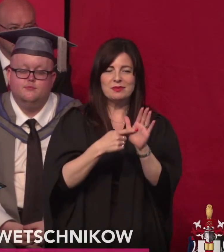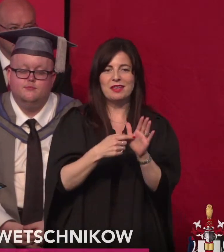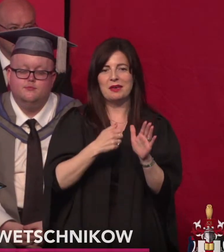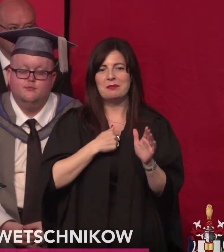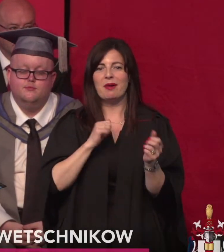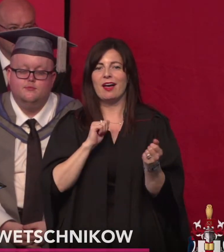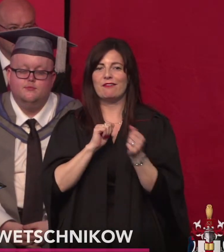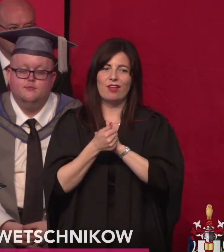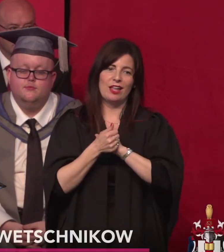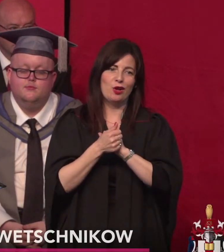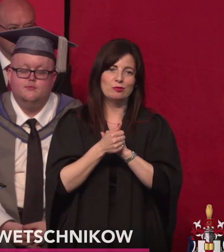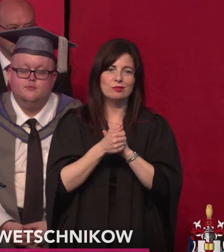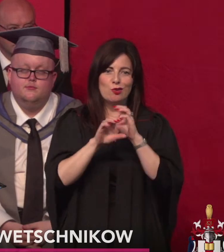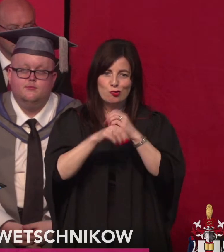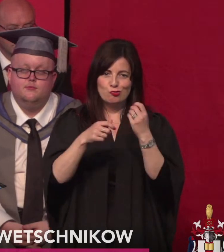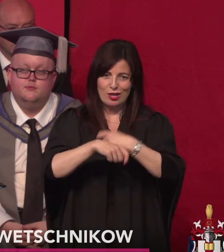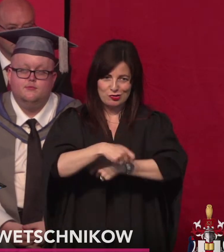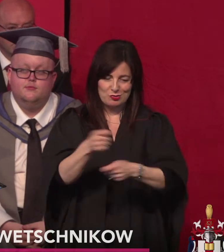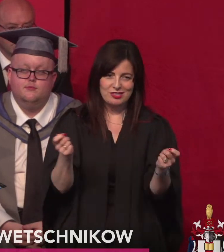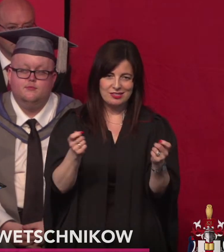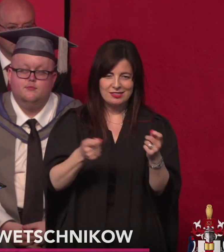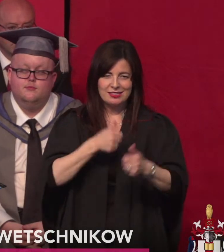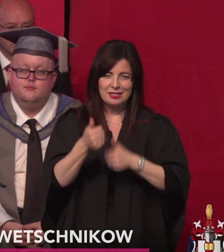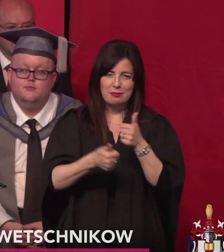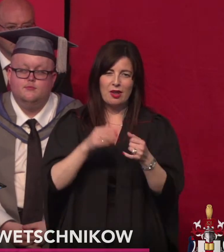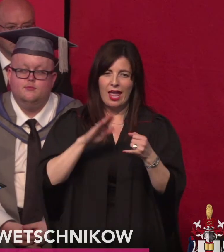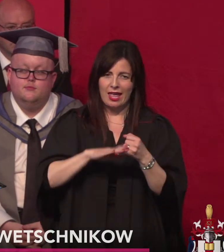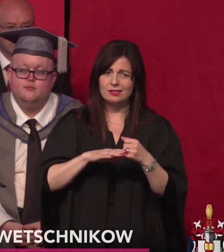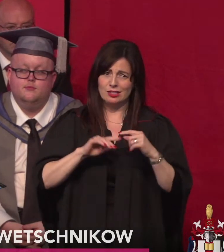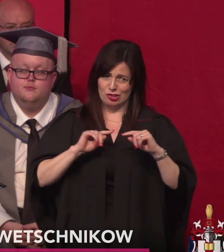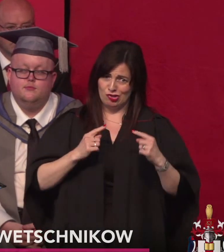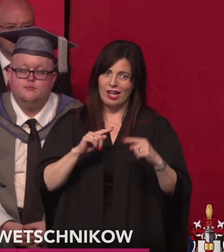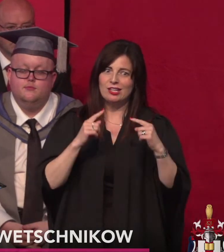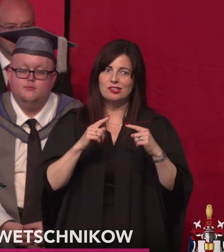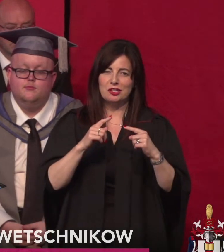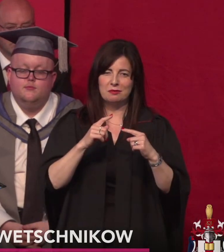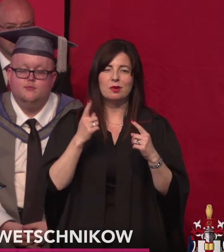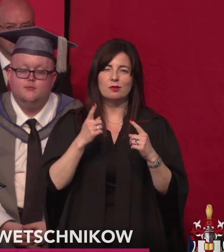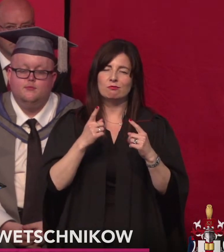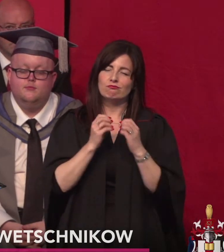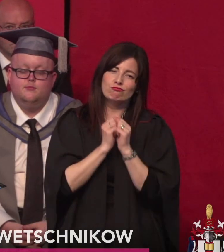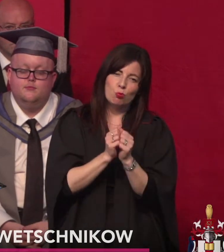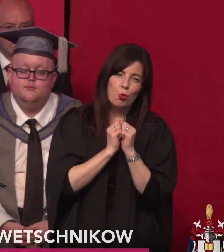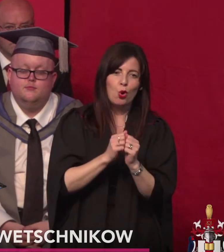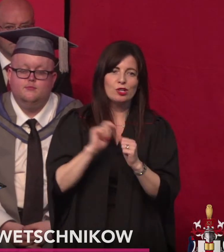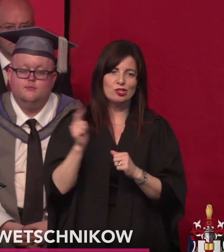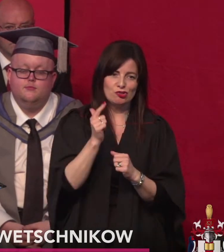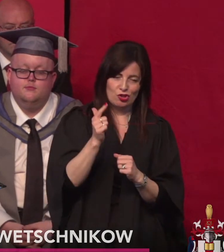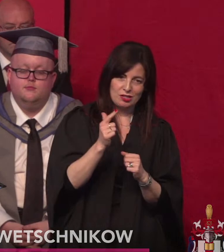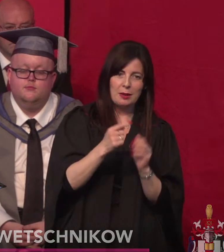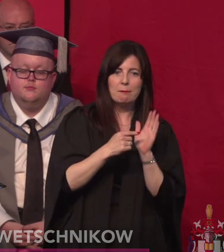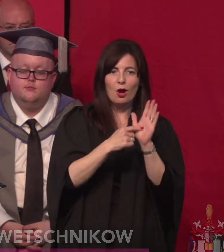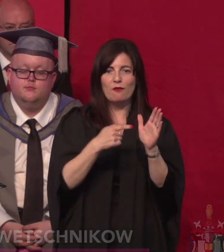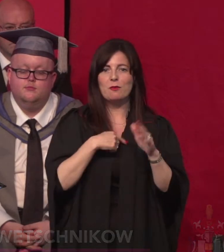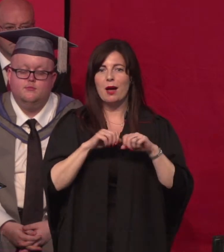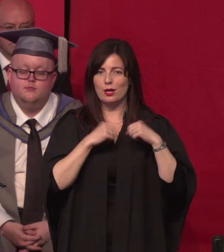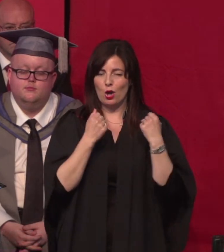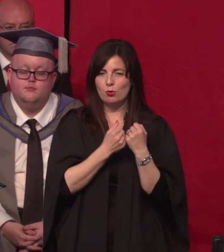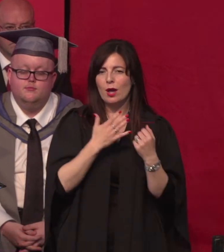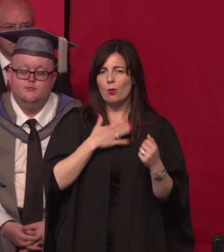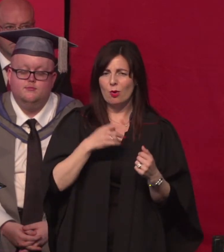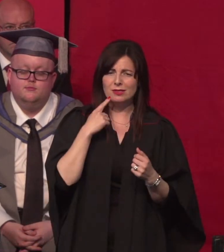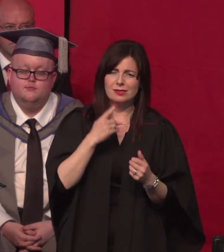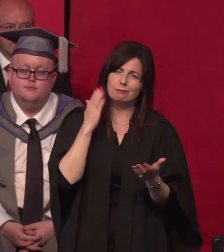graduates to celebrate the end of an incredibly challenging but rewarding journey. On behalf of my cohort, I would like to share our